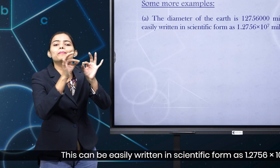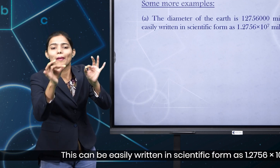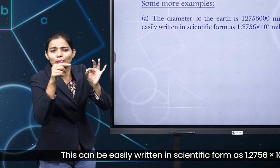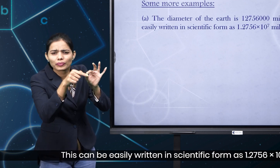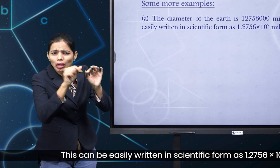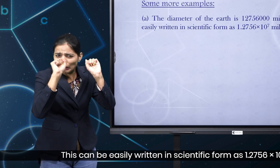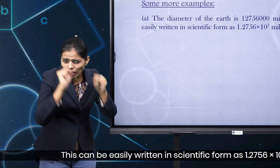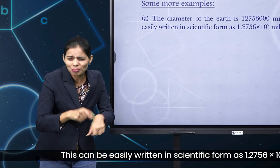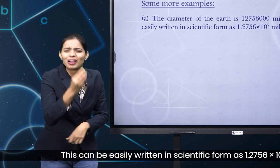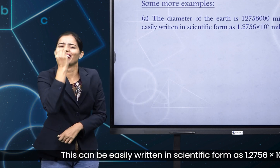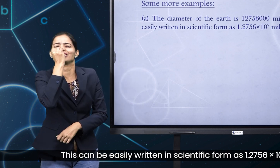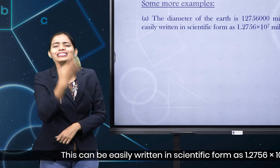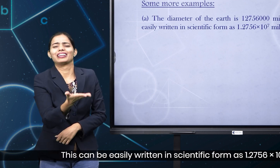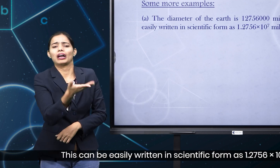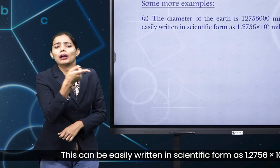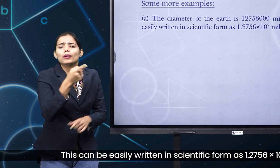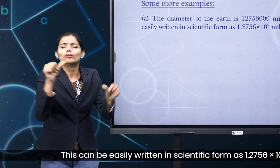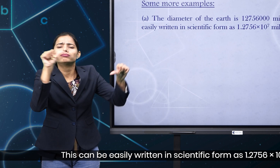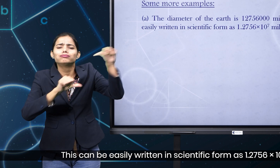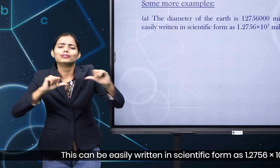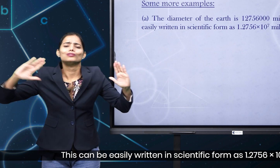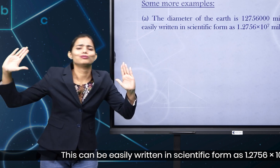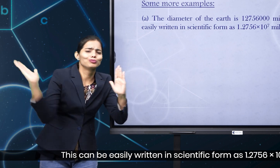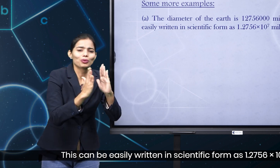This can be easily written in scientific form as